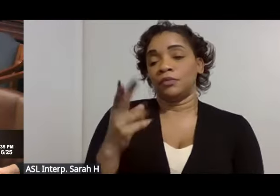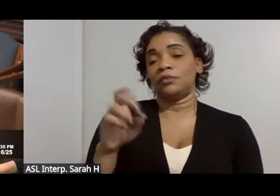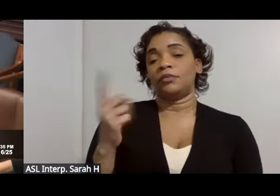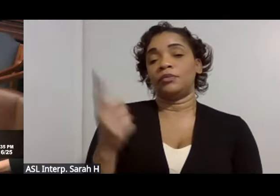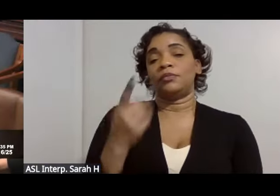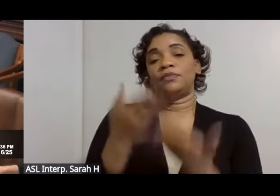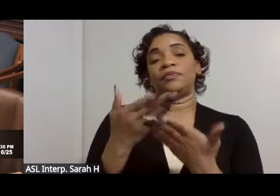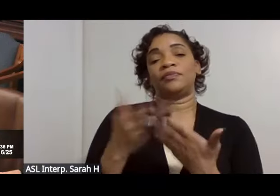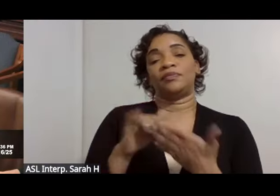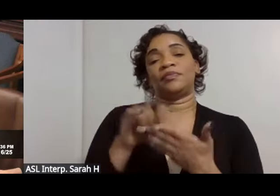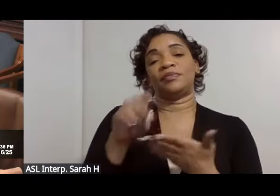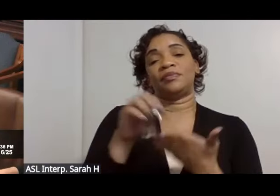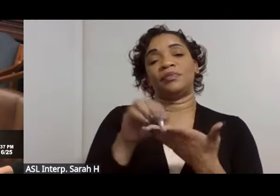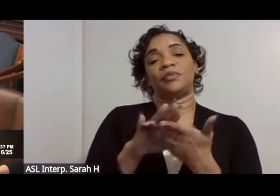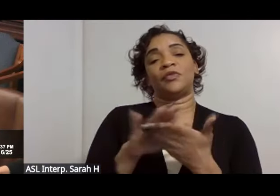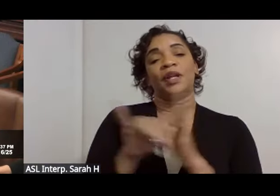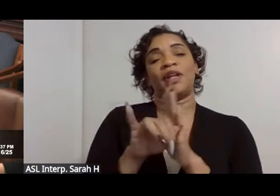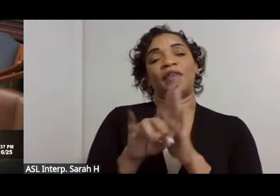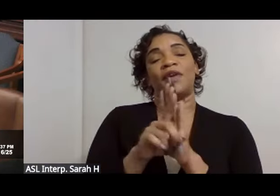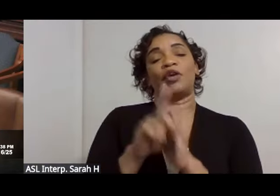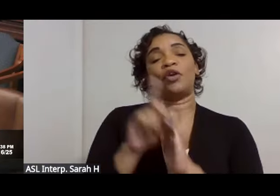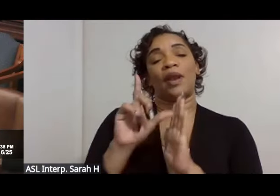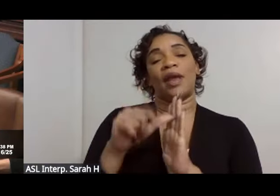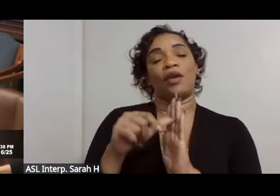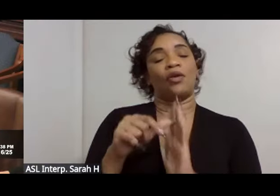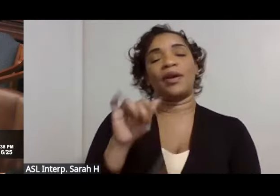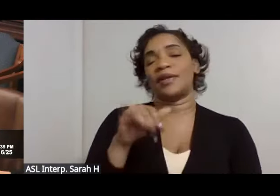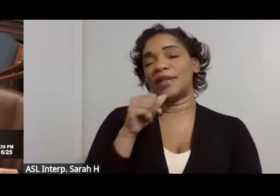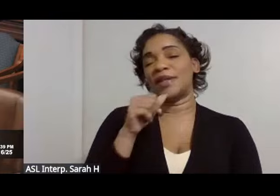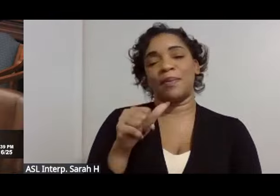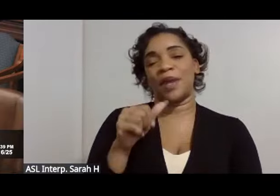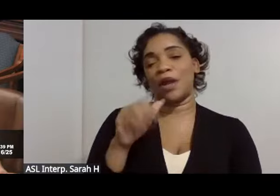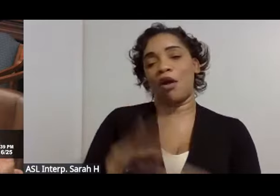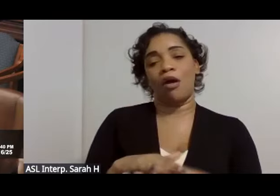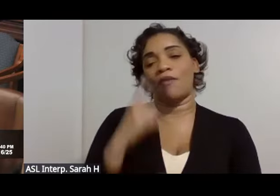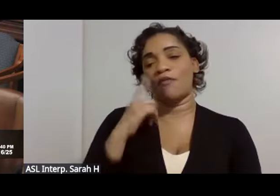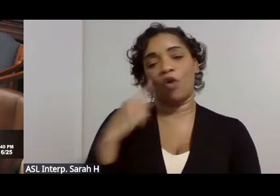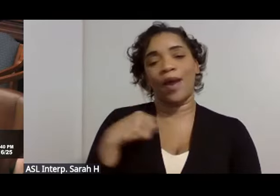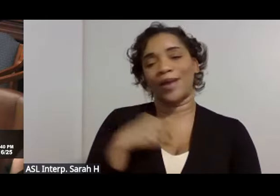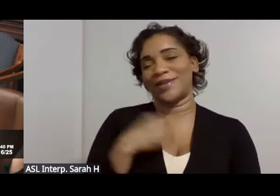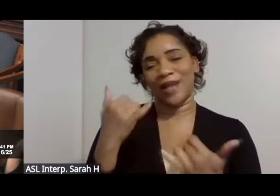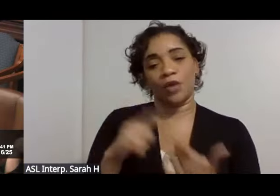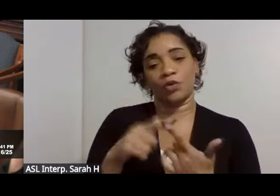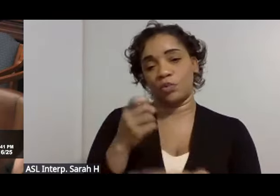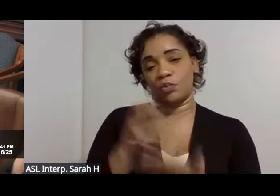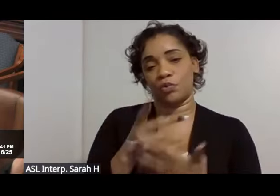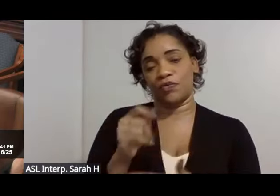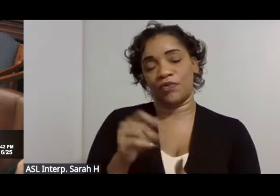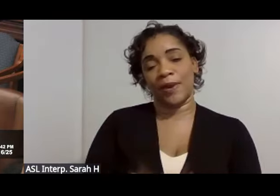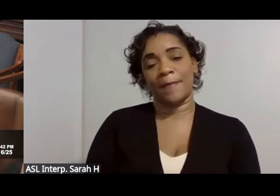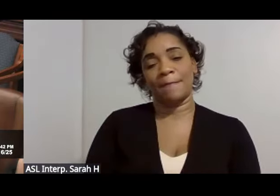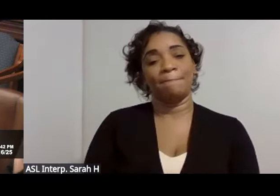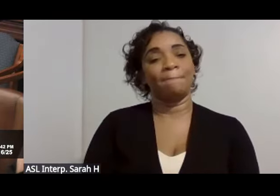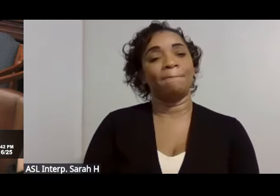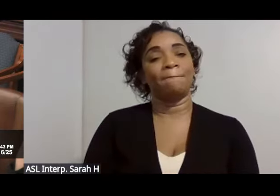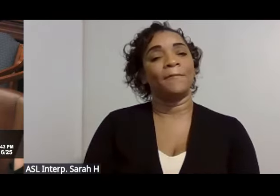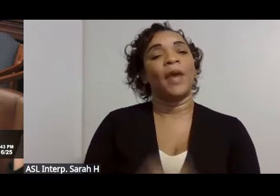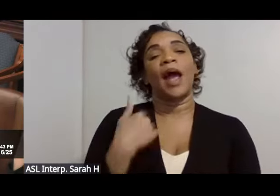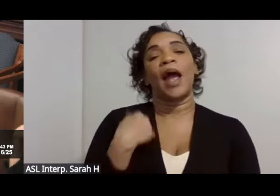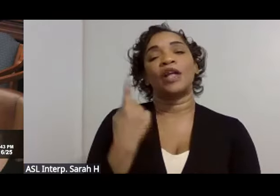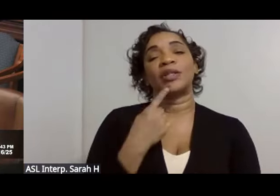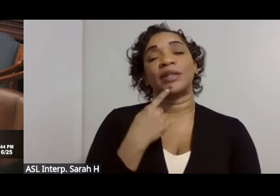here later. It doesn't need to be on here for us to approve the form. And Adam, you're confirming that. And I'm Articulate simply board suggesting practice. before you do Yes. it, just